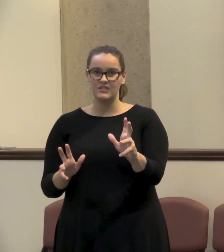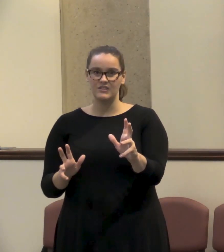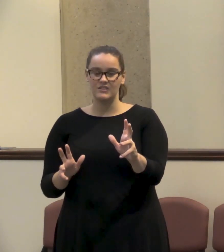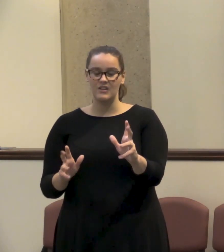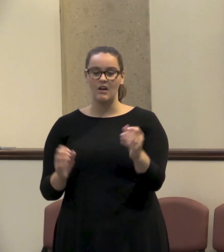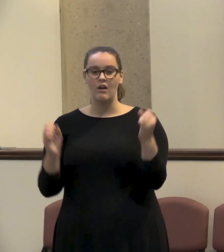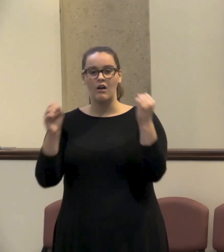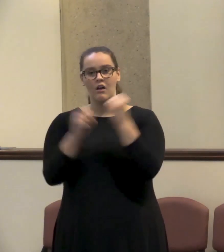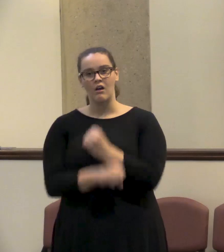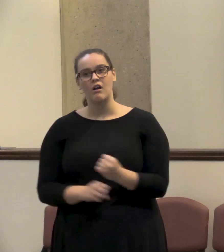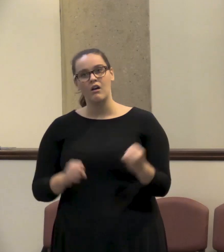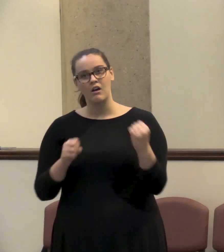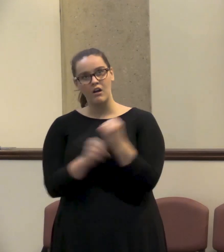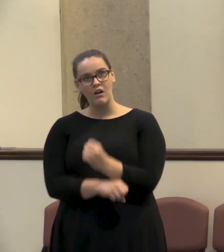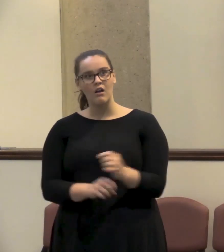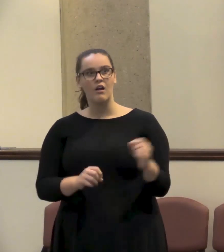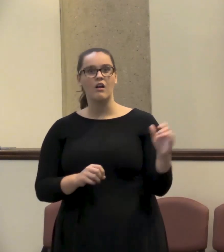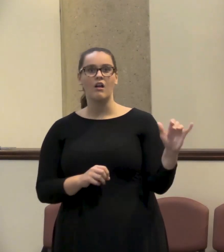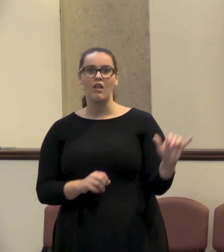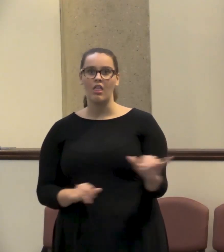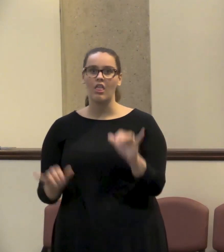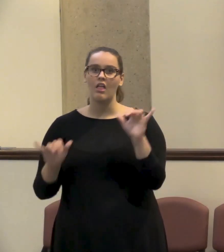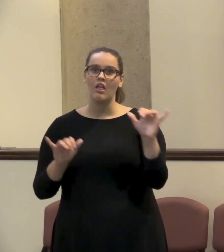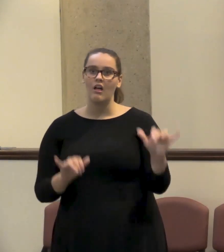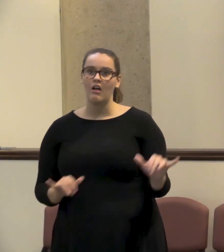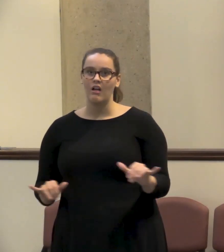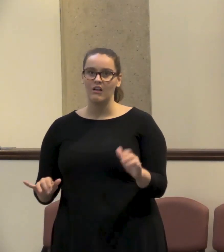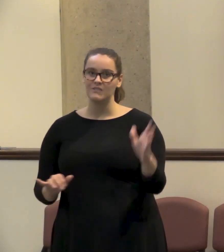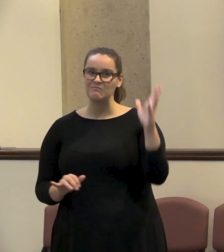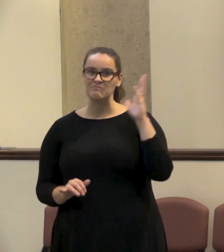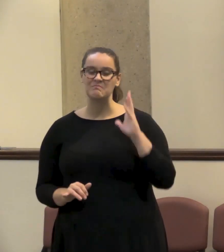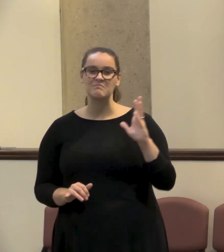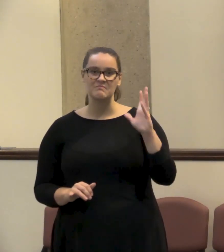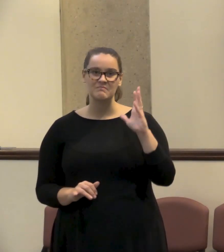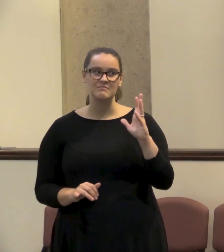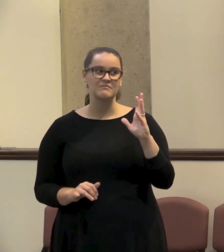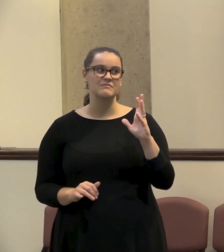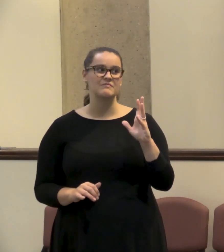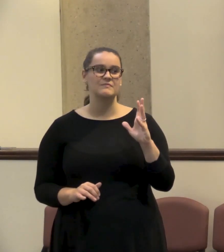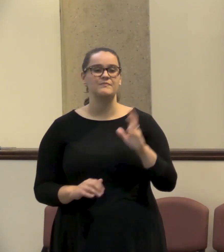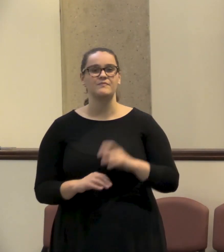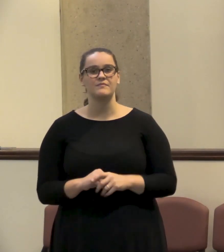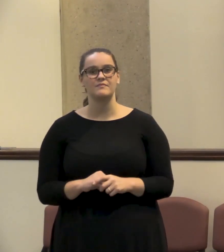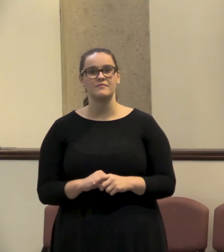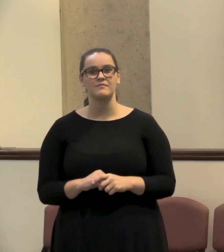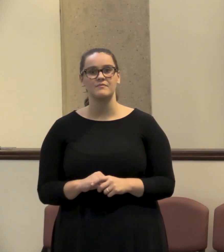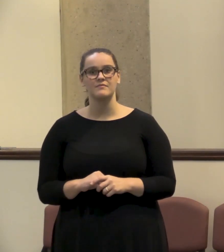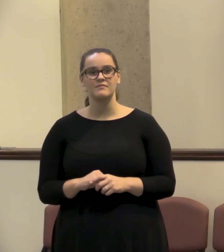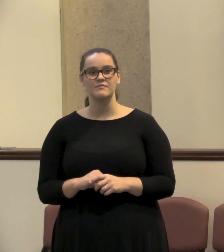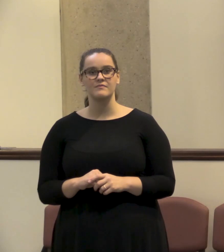refighting the same battles we fought then again today. And there was a climate movement